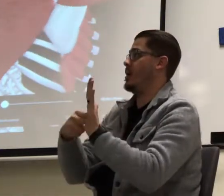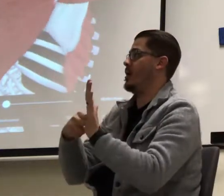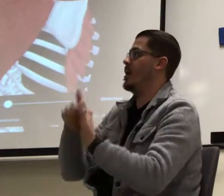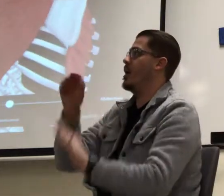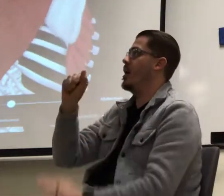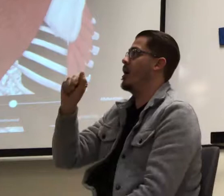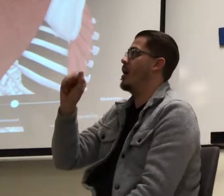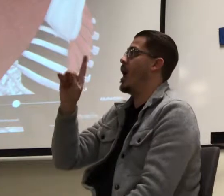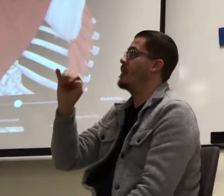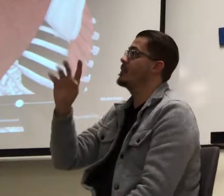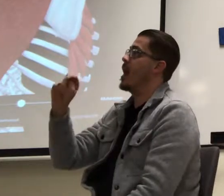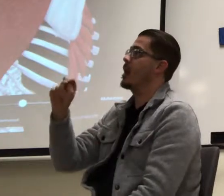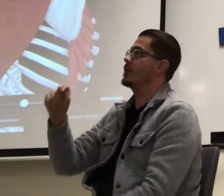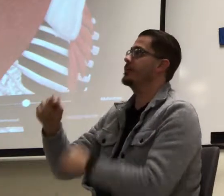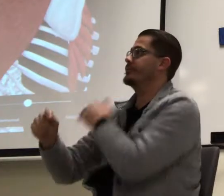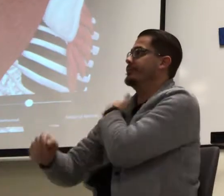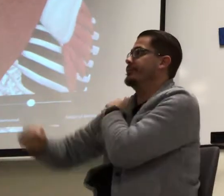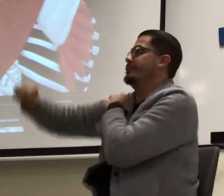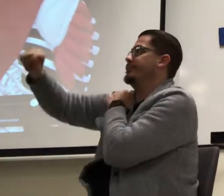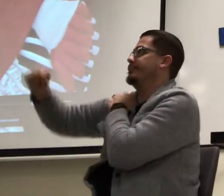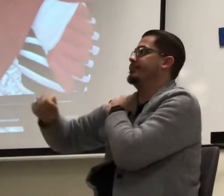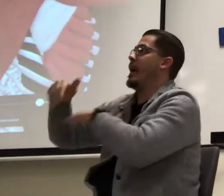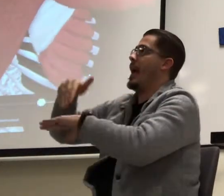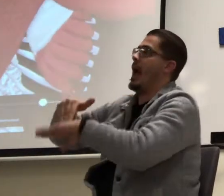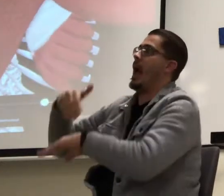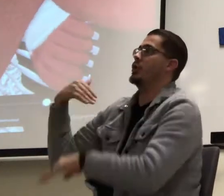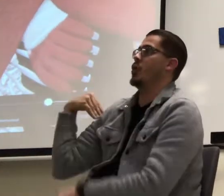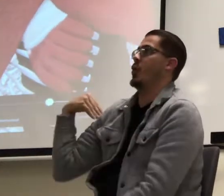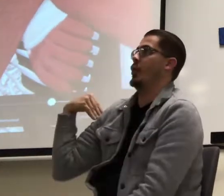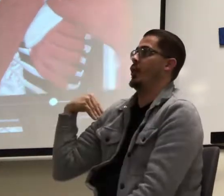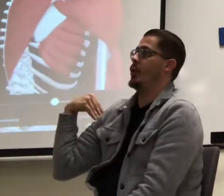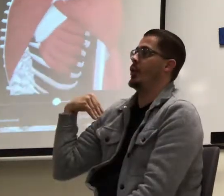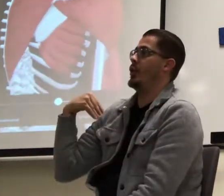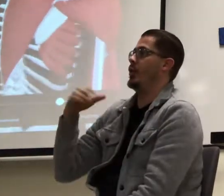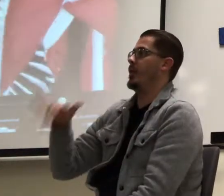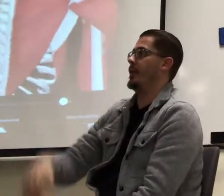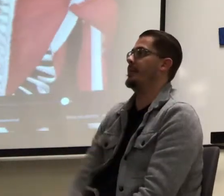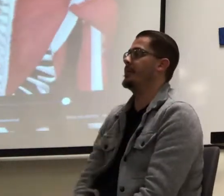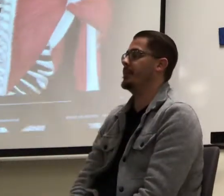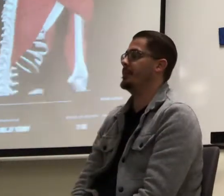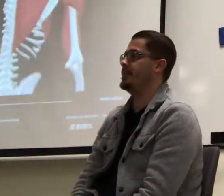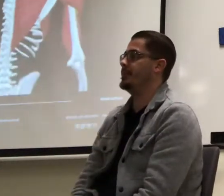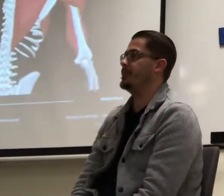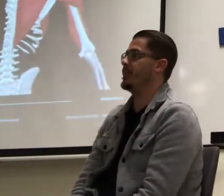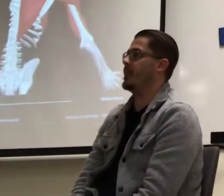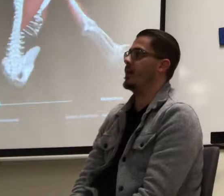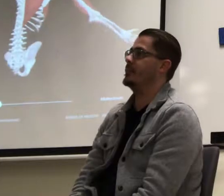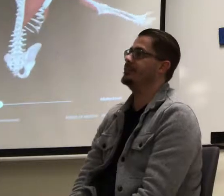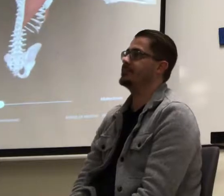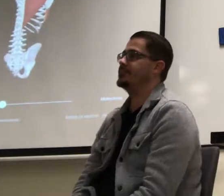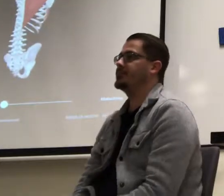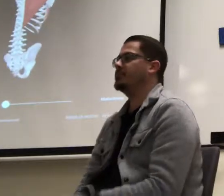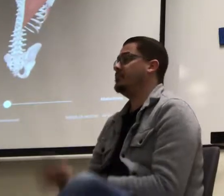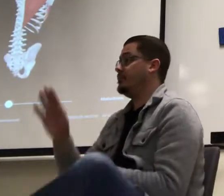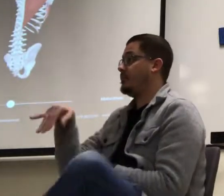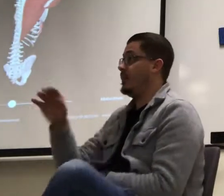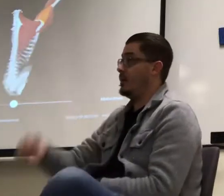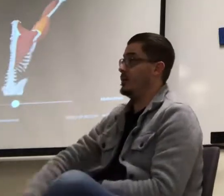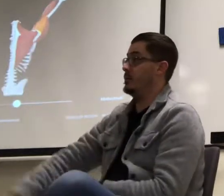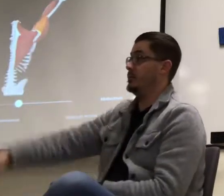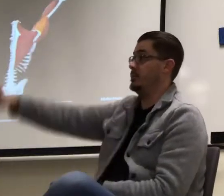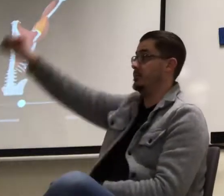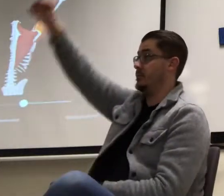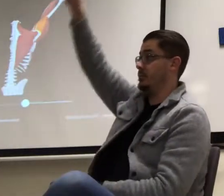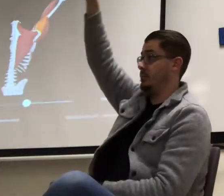abduct at shoulder. You can kind of name the joint that's moving, or, you know. Well, anyways, for example, I mean, that movement, can